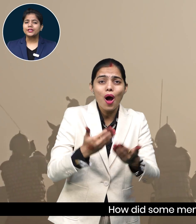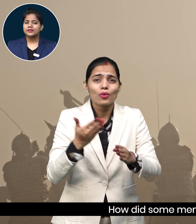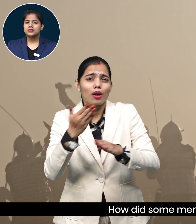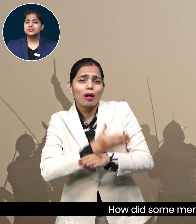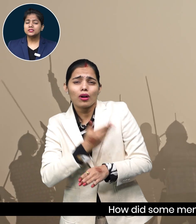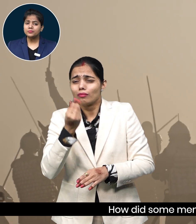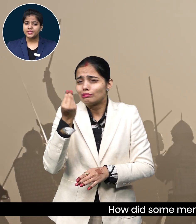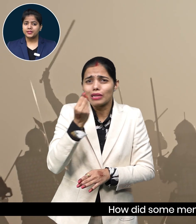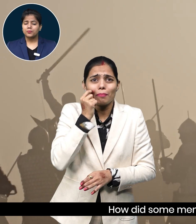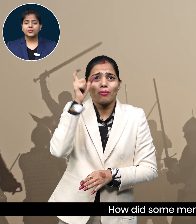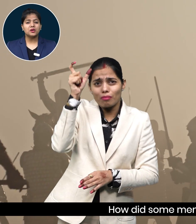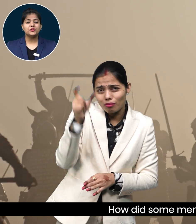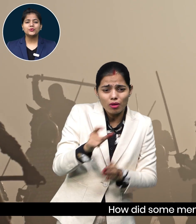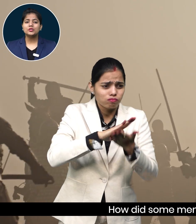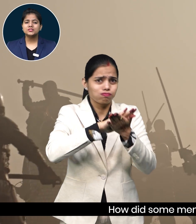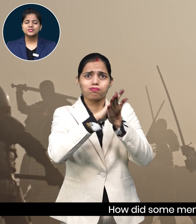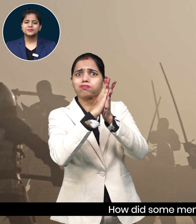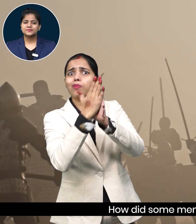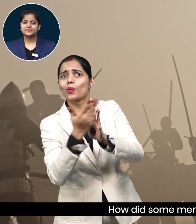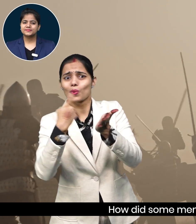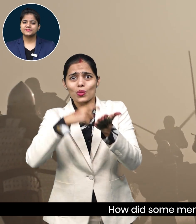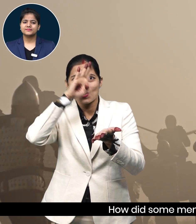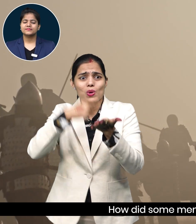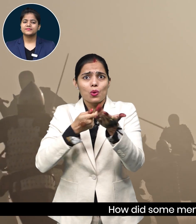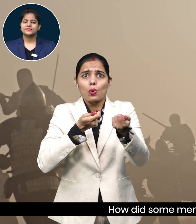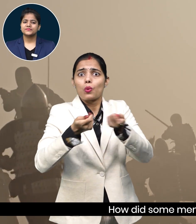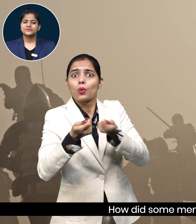How did some men become the rulers?